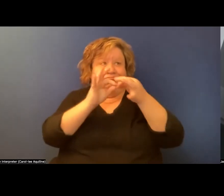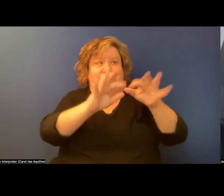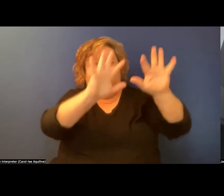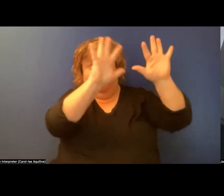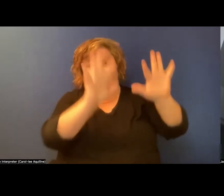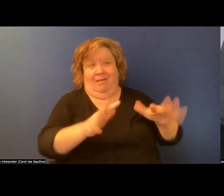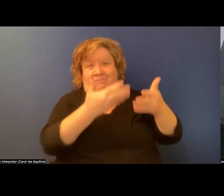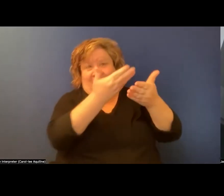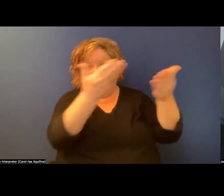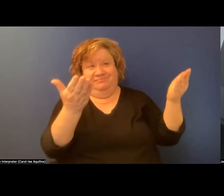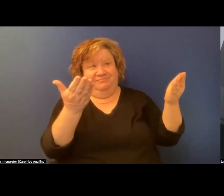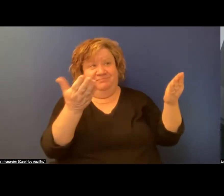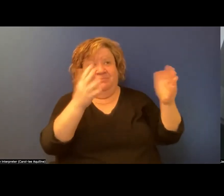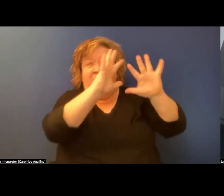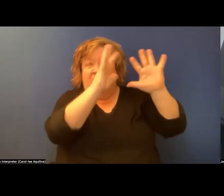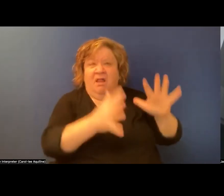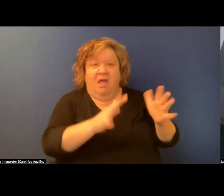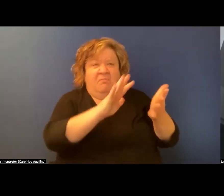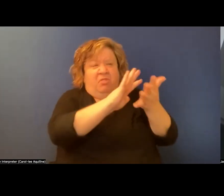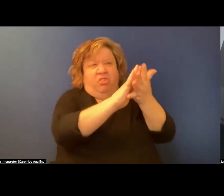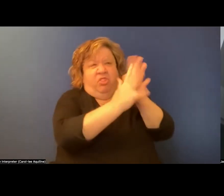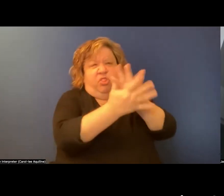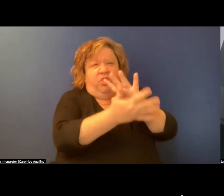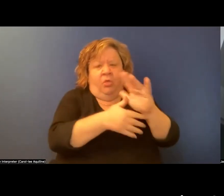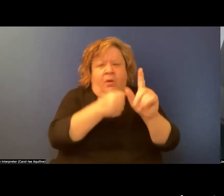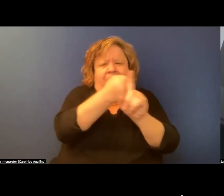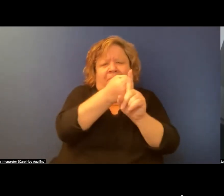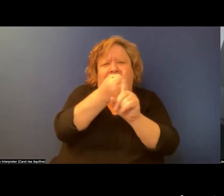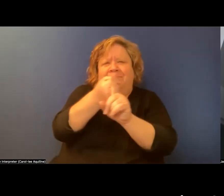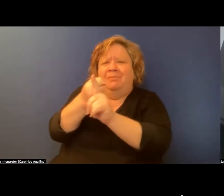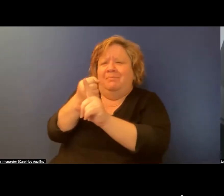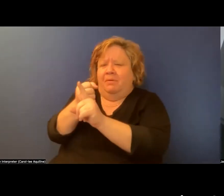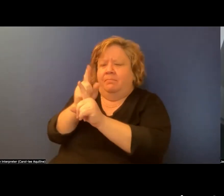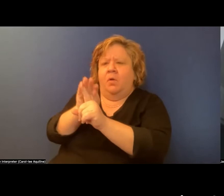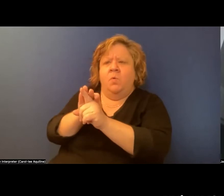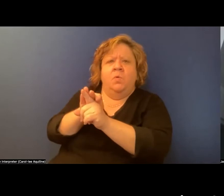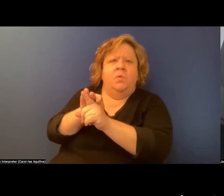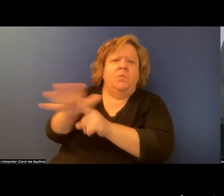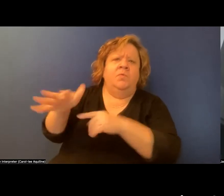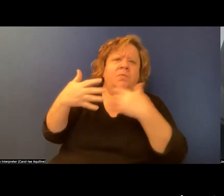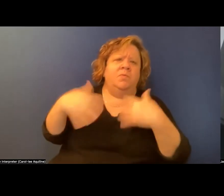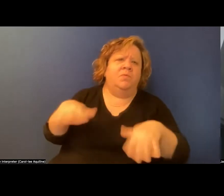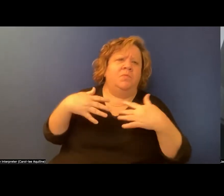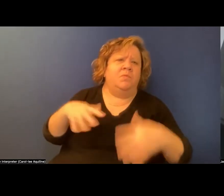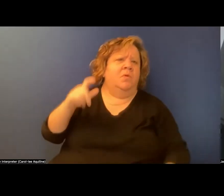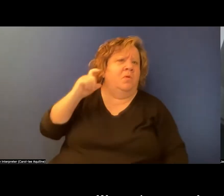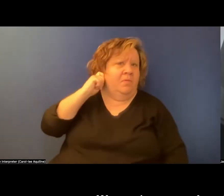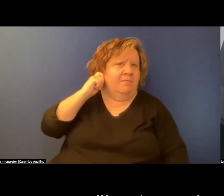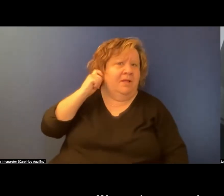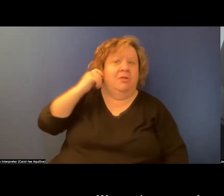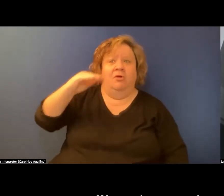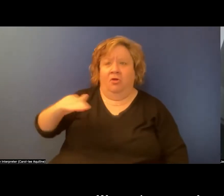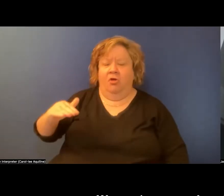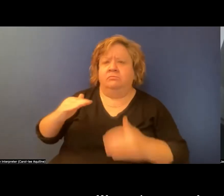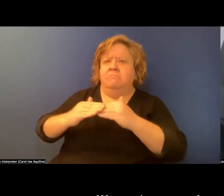ways. Women and girls commonly face higher risks and greater burdens from the impacts of climate change.